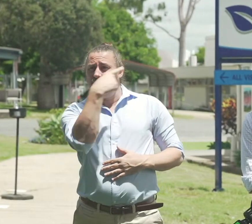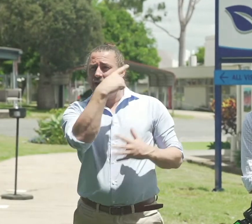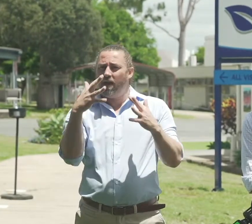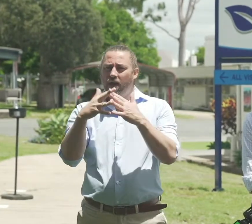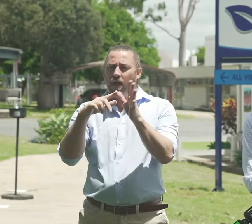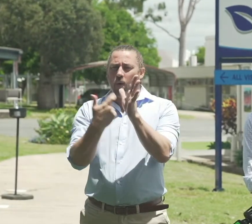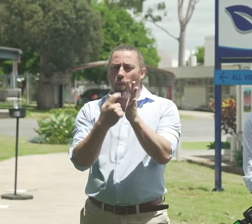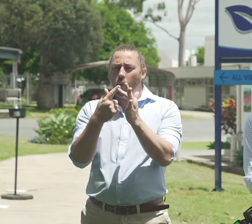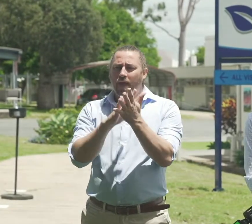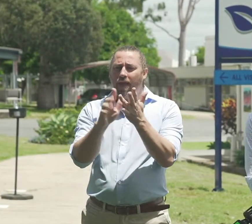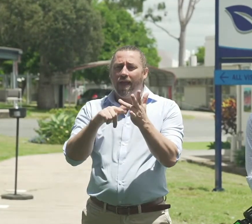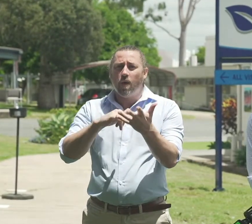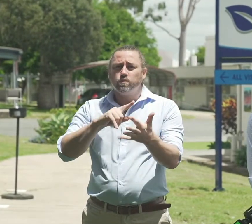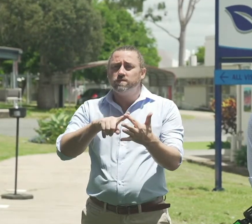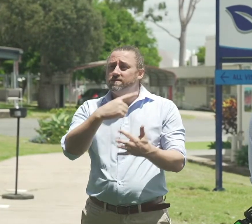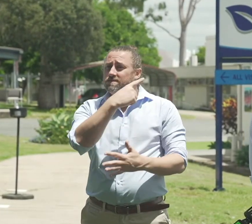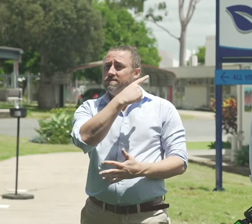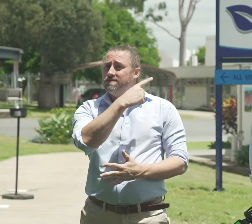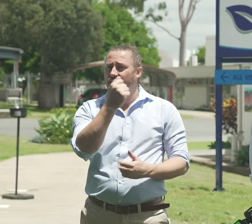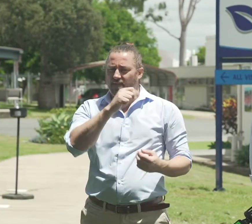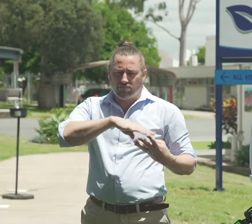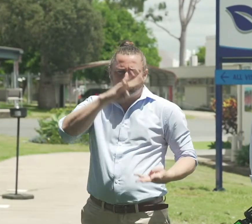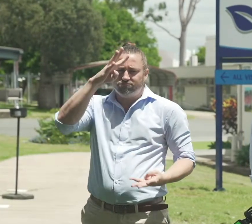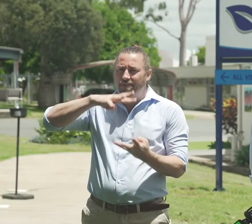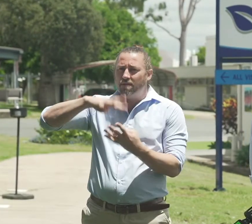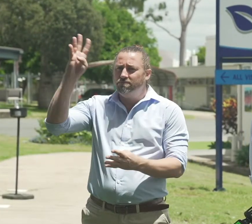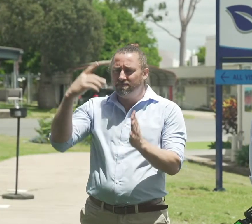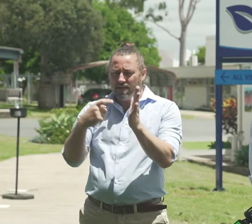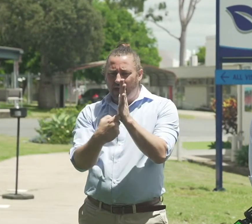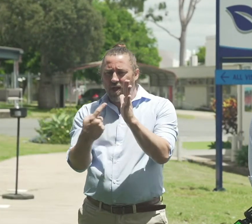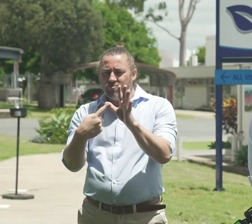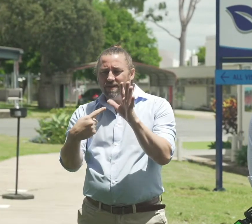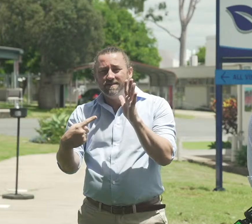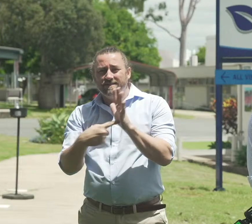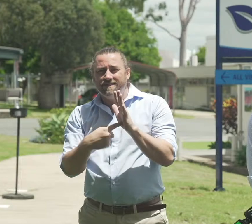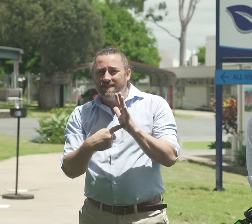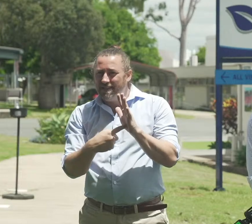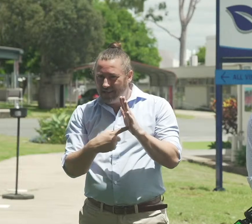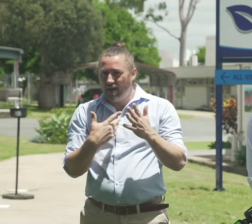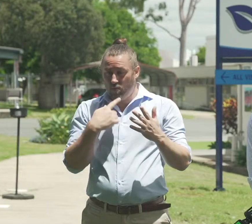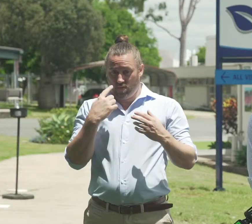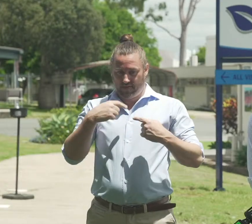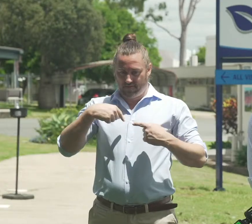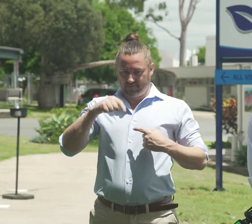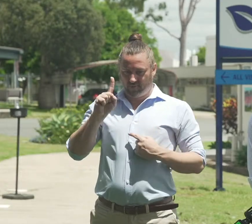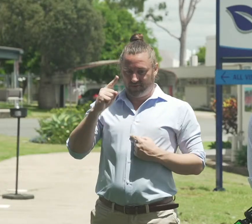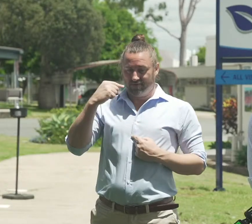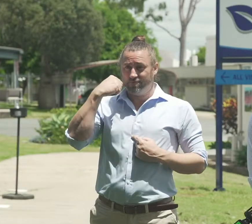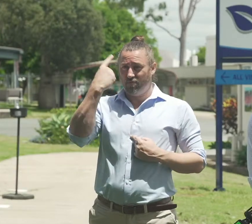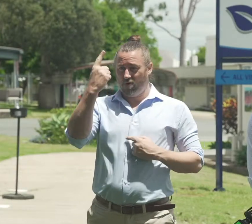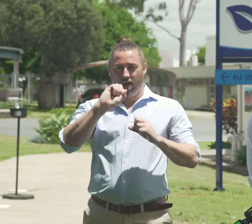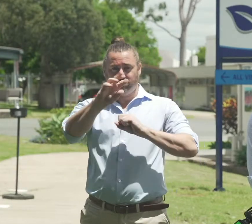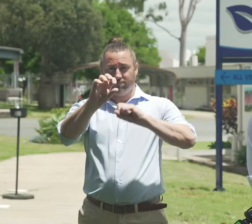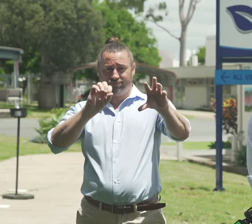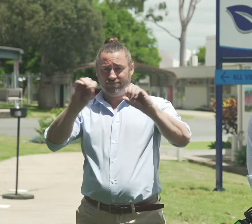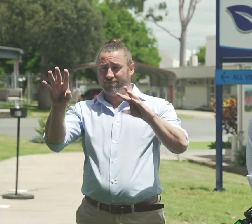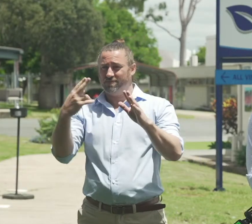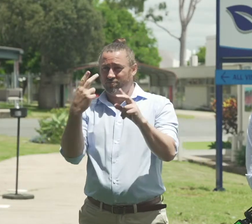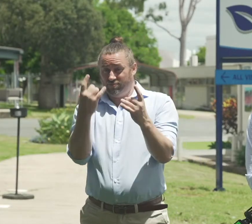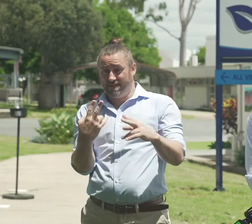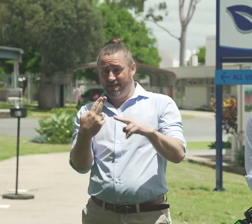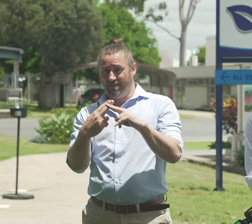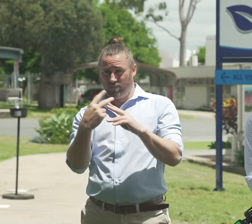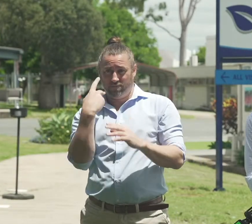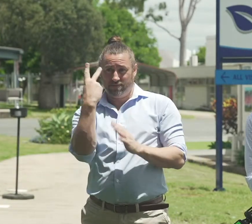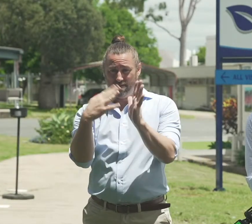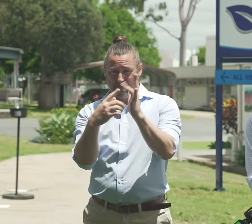being deployed out to schools so that they have them for the return to school on Monday, the full return to school on Monday. While I was there,